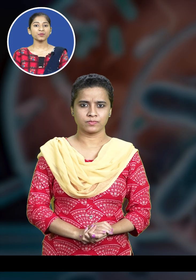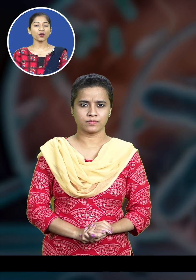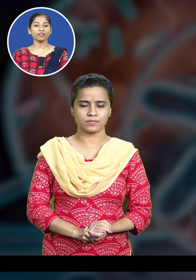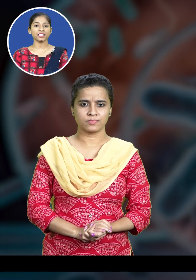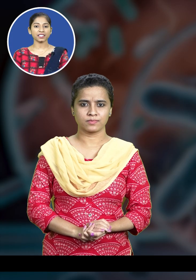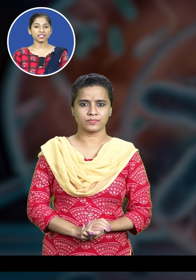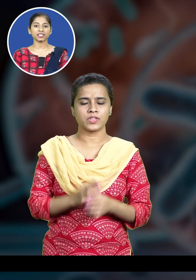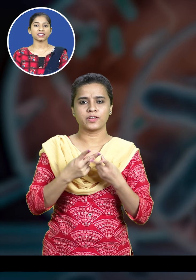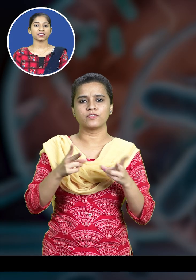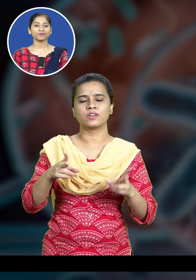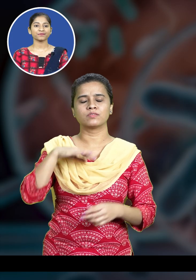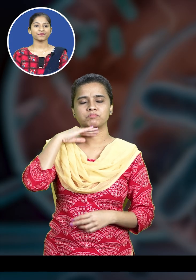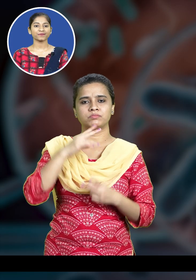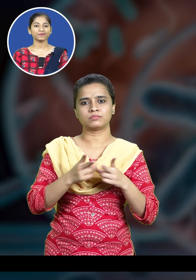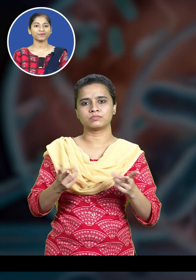Types of diseases.